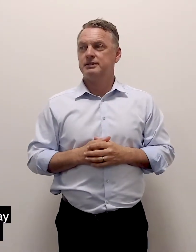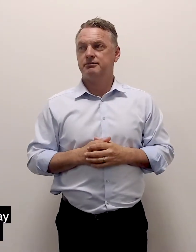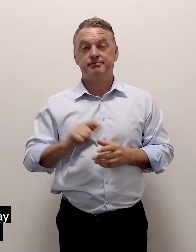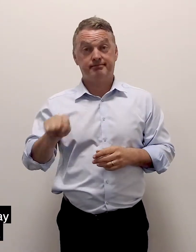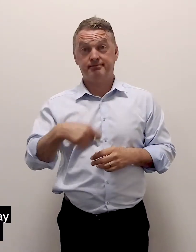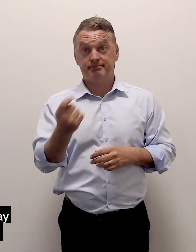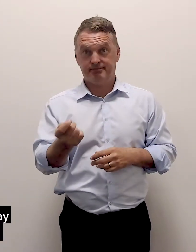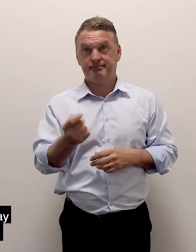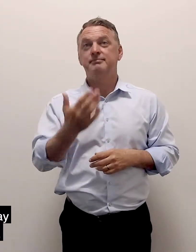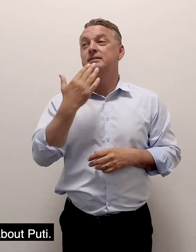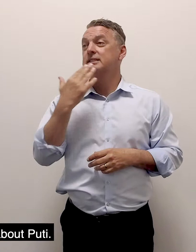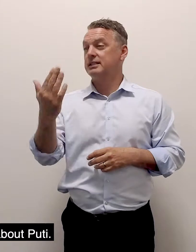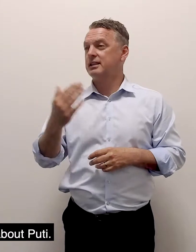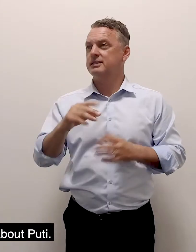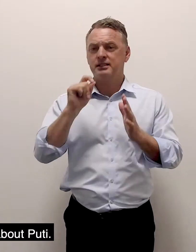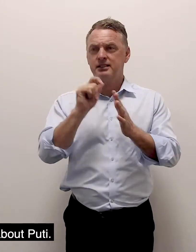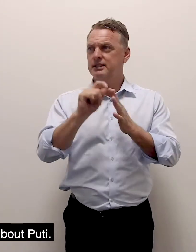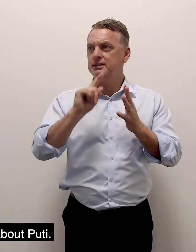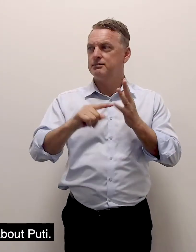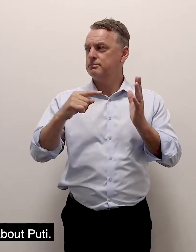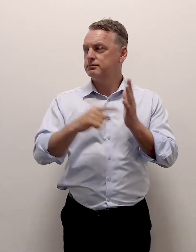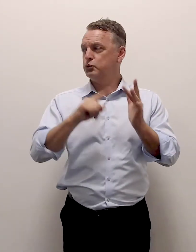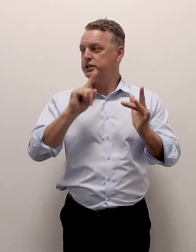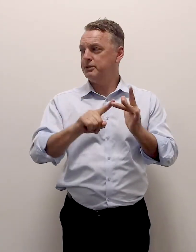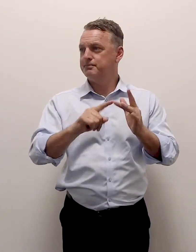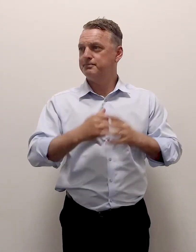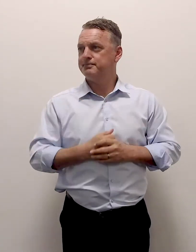Okay, good. Thank you. Let's hear about Pootie.